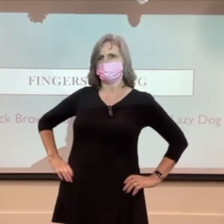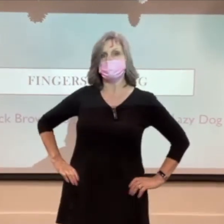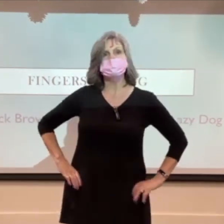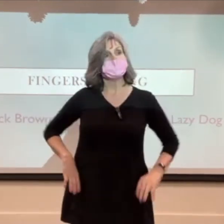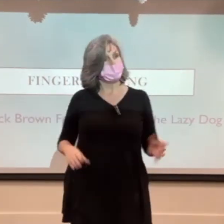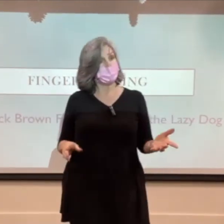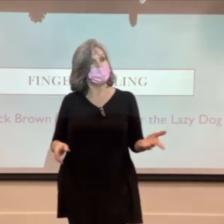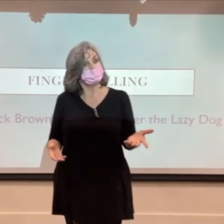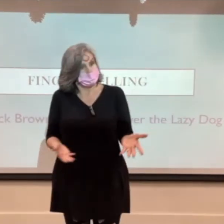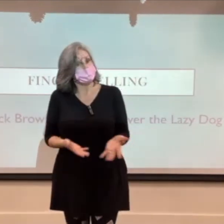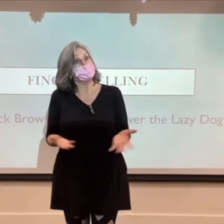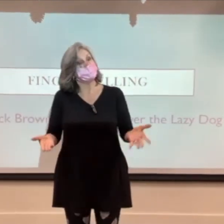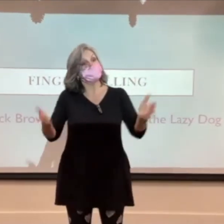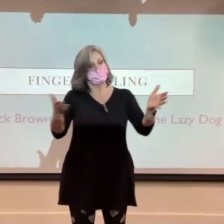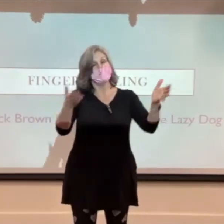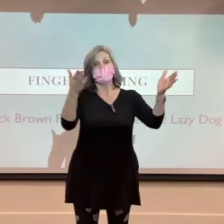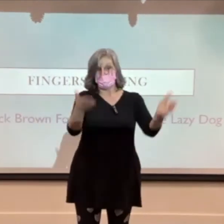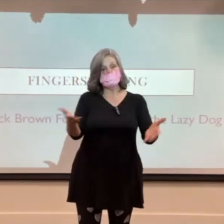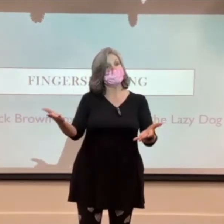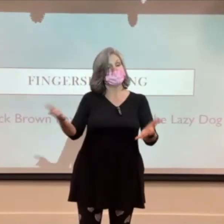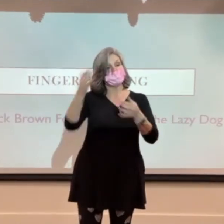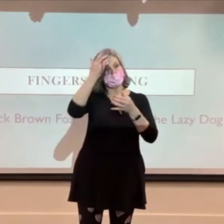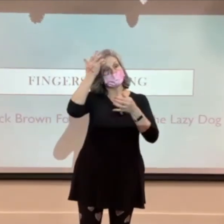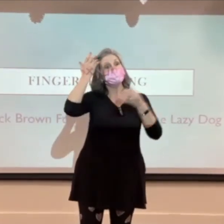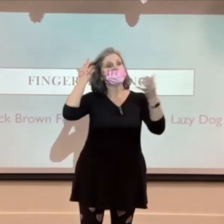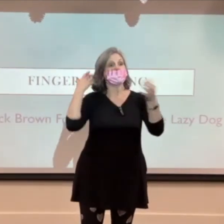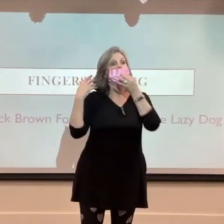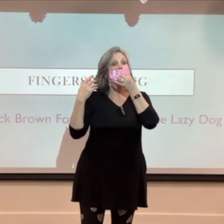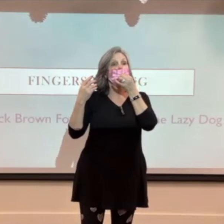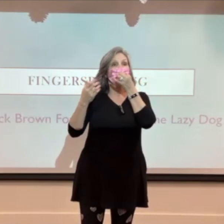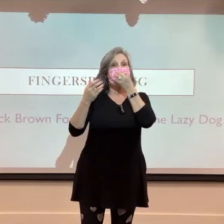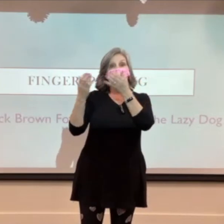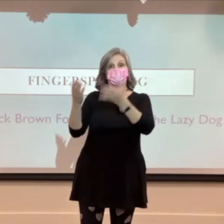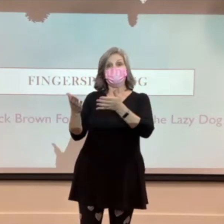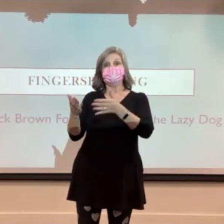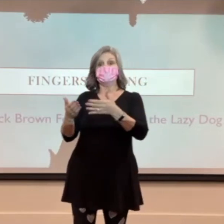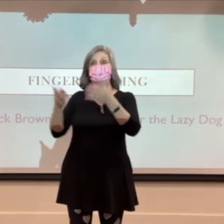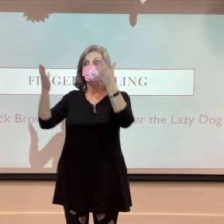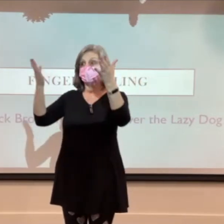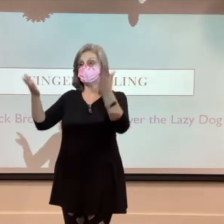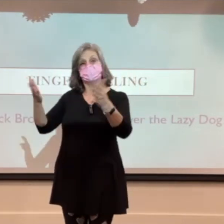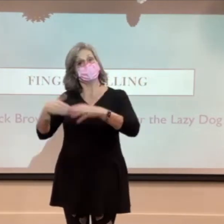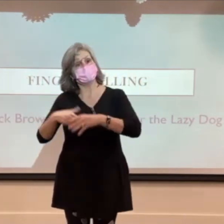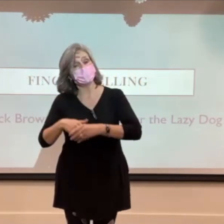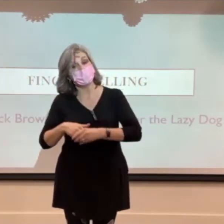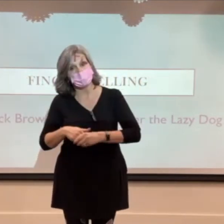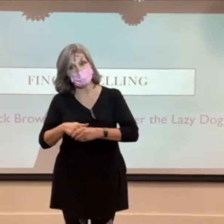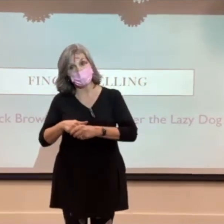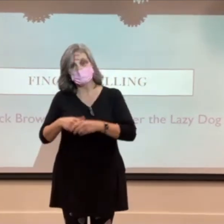doing? But a lot of them, especially those who are transgender, who identify as a he, even though physically you look like a she, it's